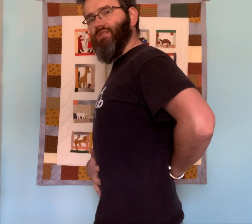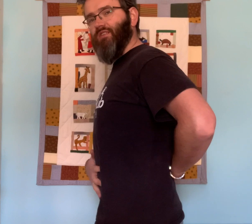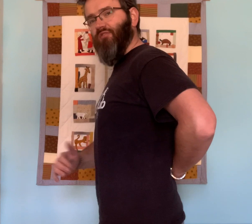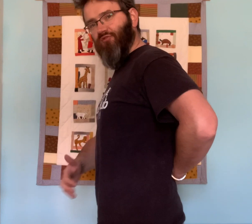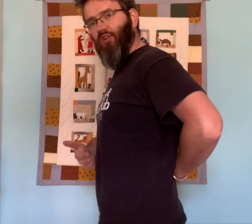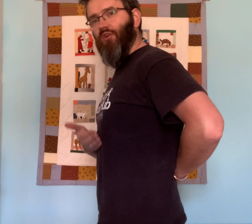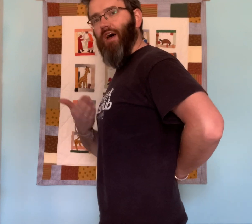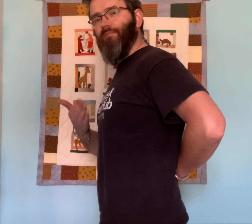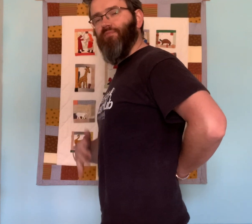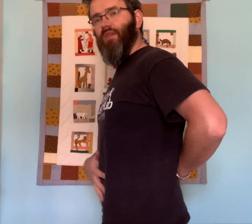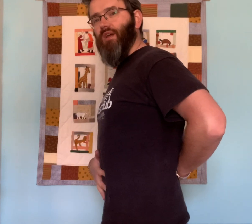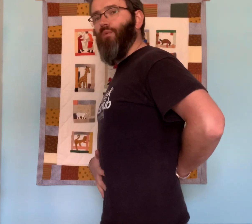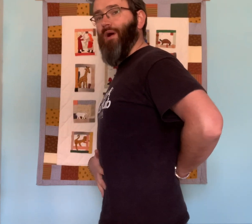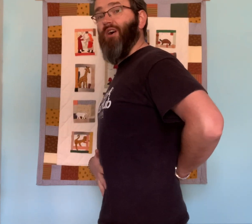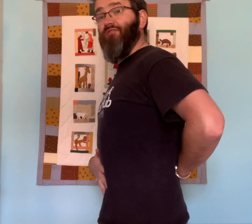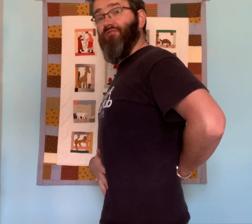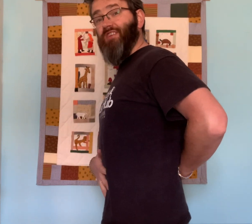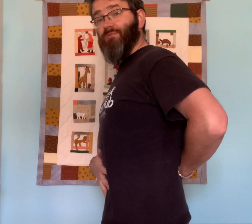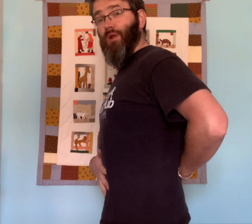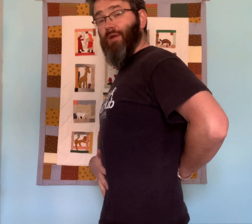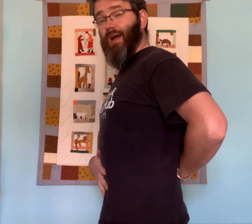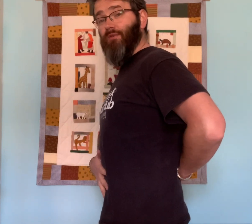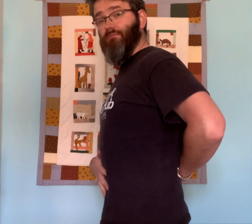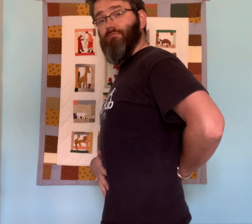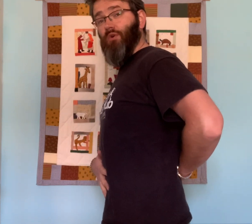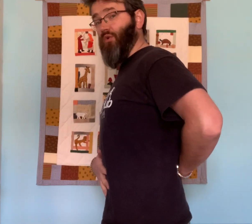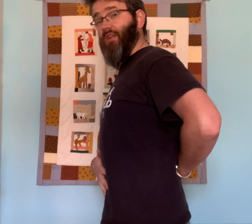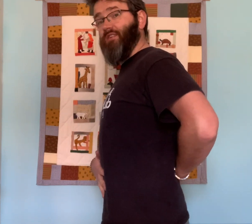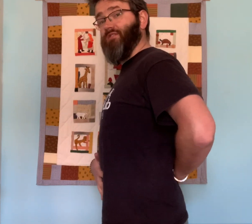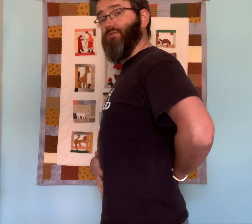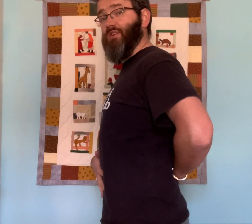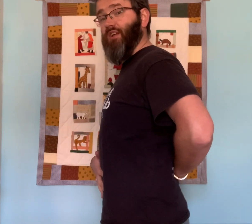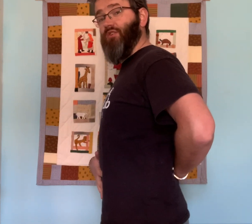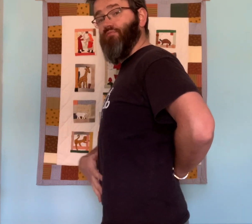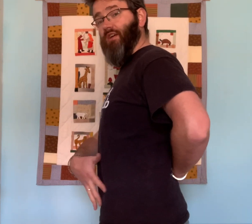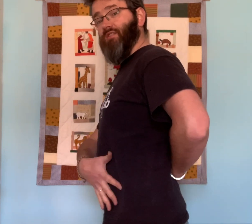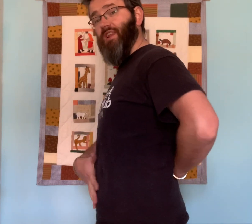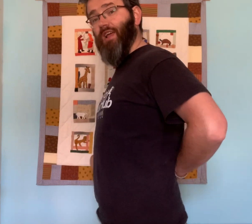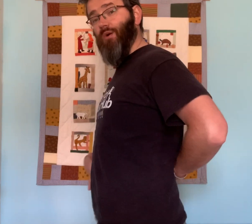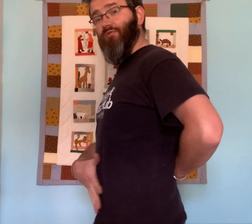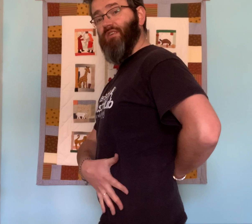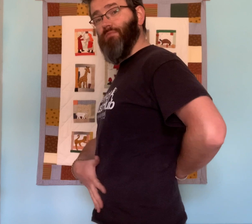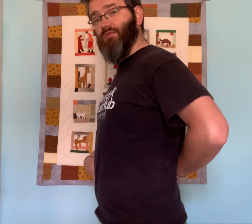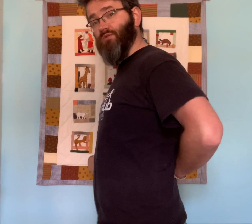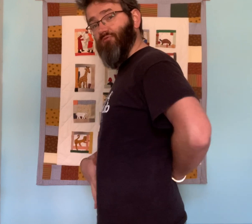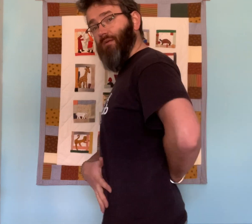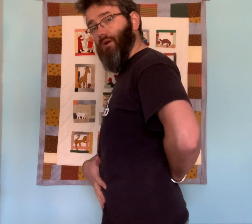to follow that. When I've finished blowing out, all I need to do to take a new breath is let go of these muscles around my